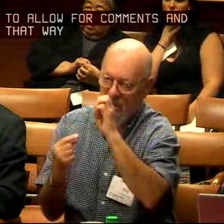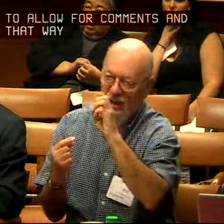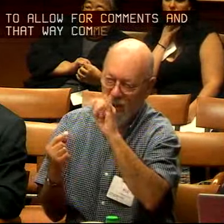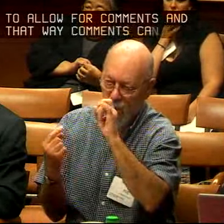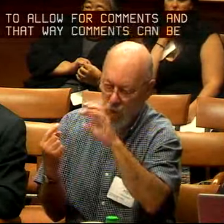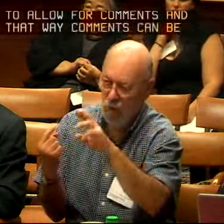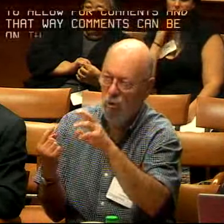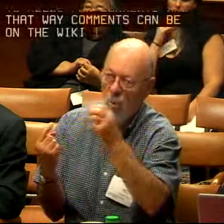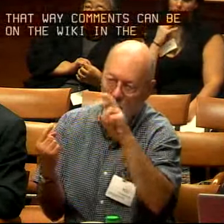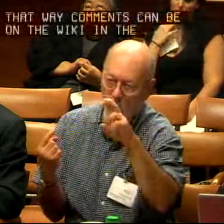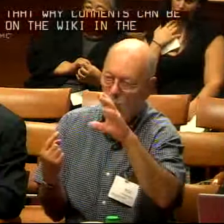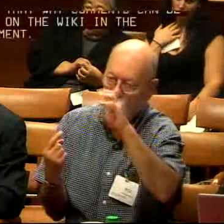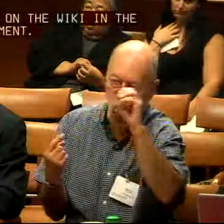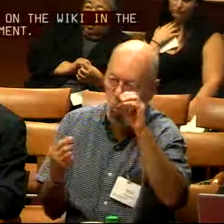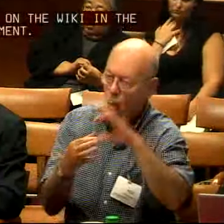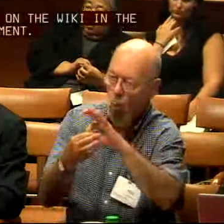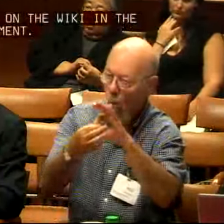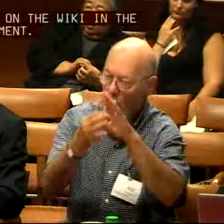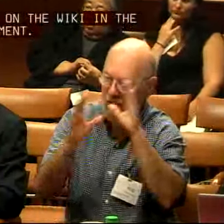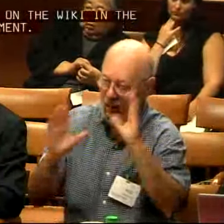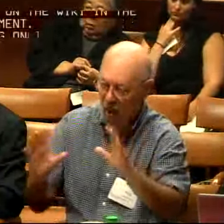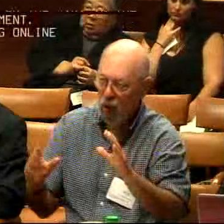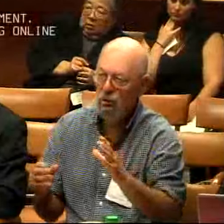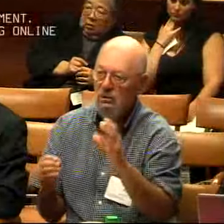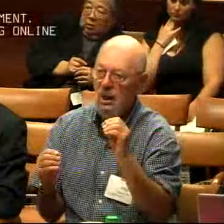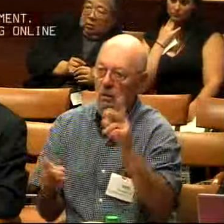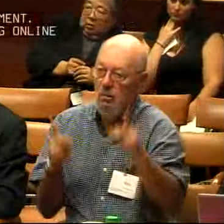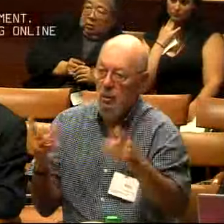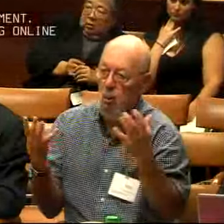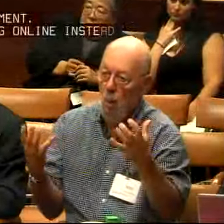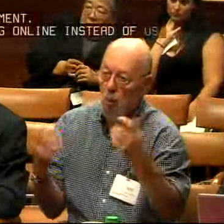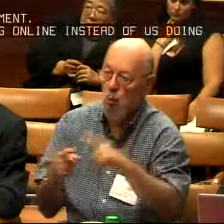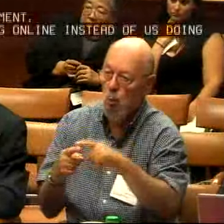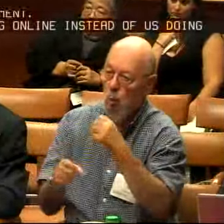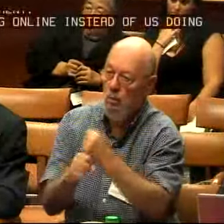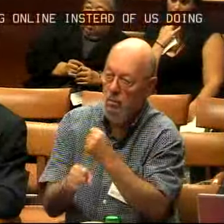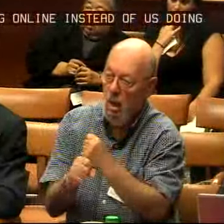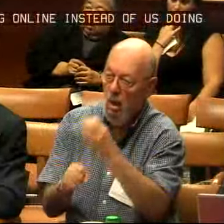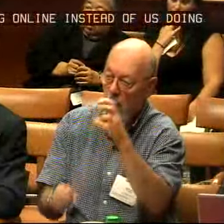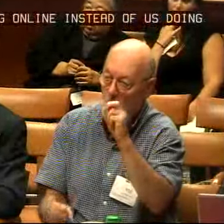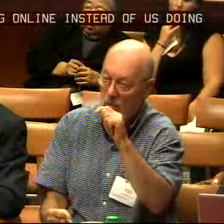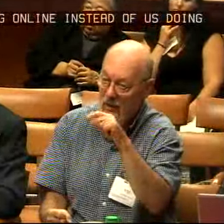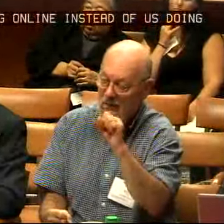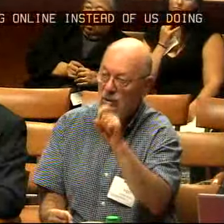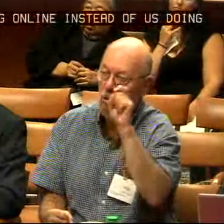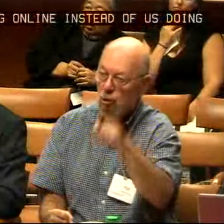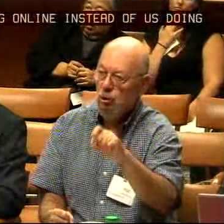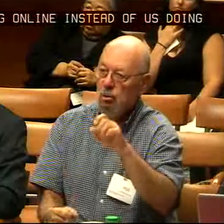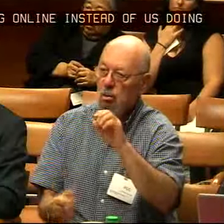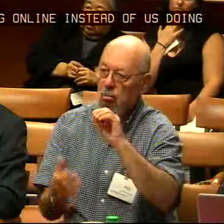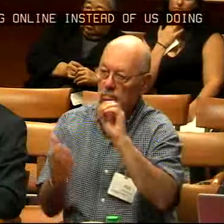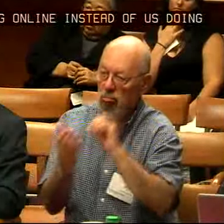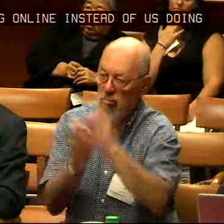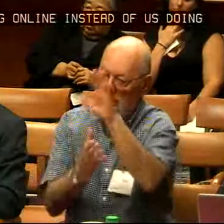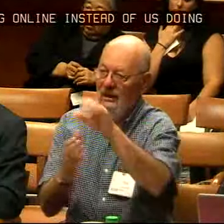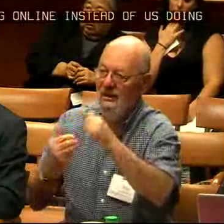instead of us doing it. And then we can look at our coordinating group, can look at those